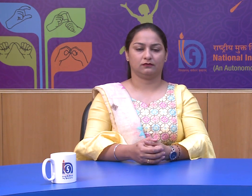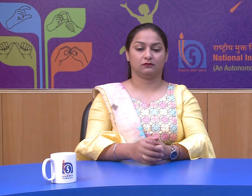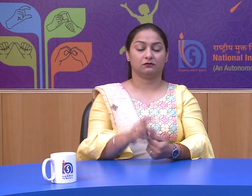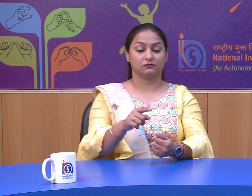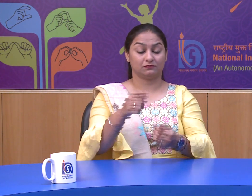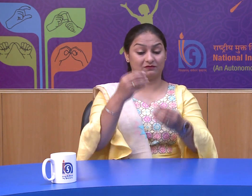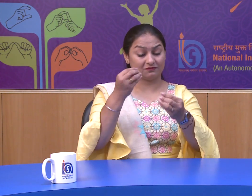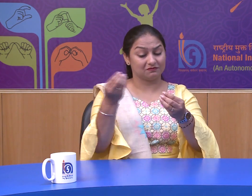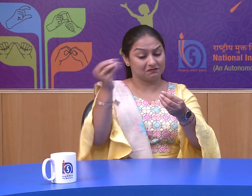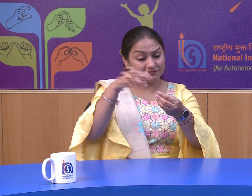inscriptions